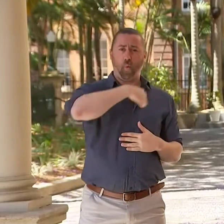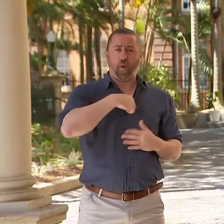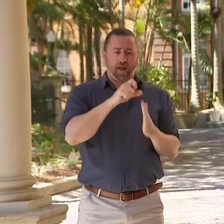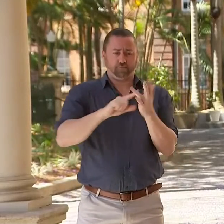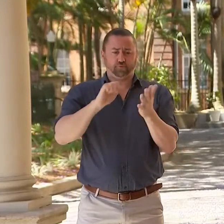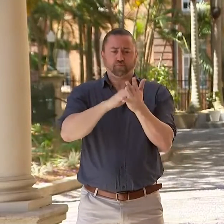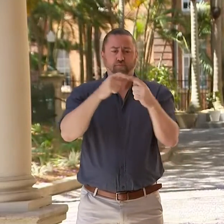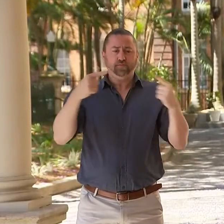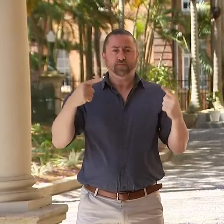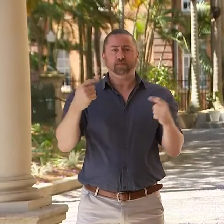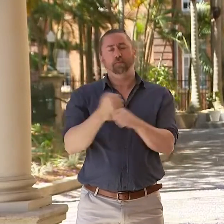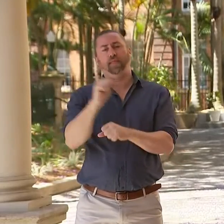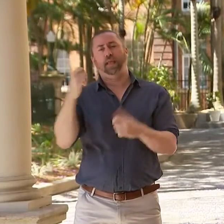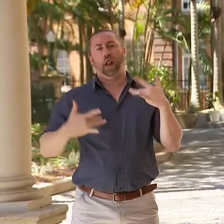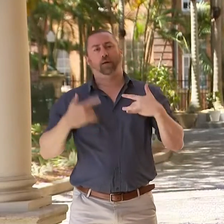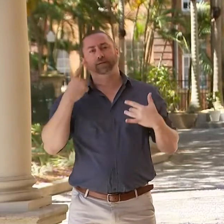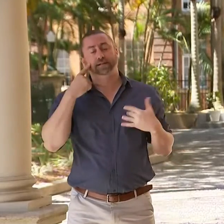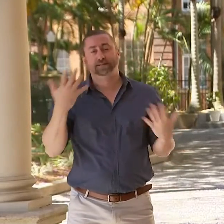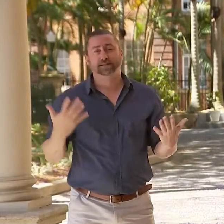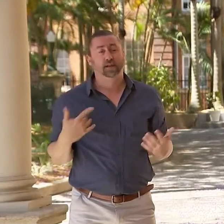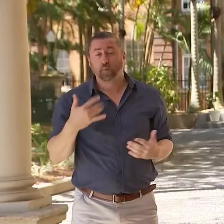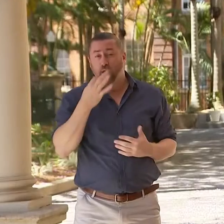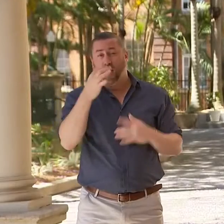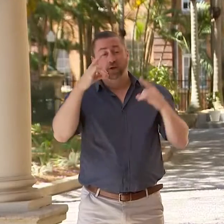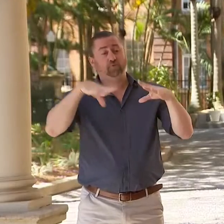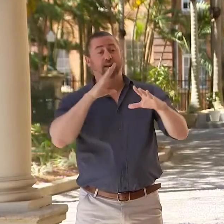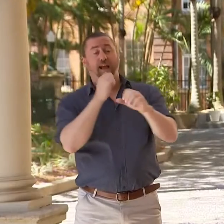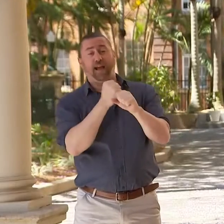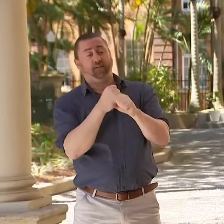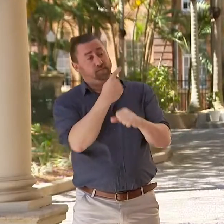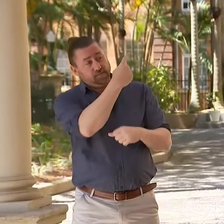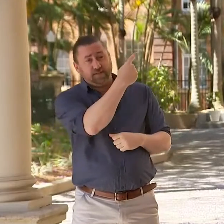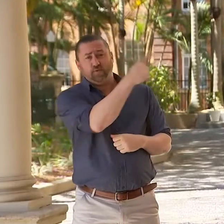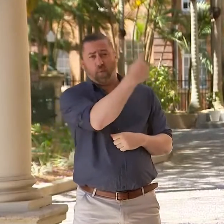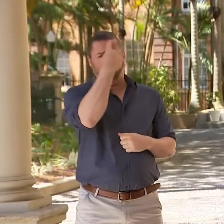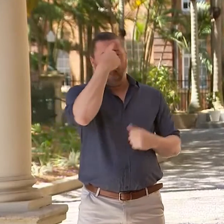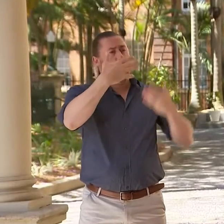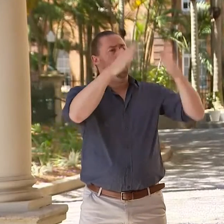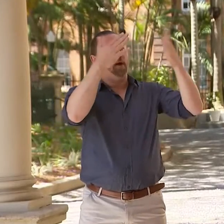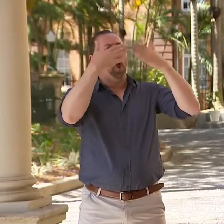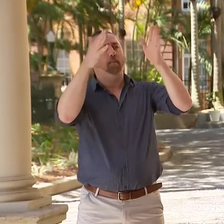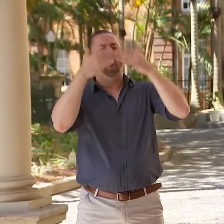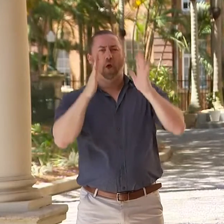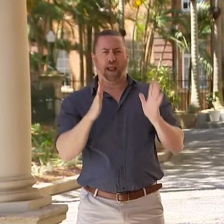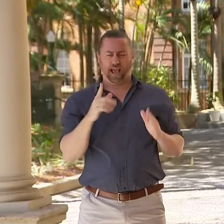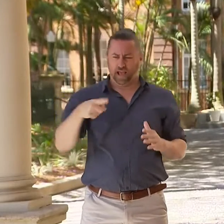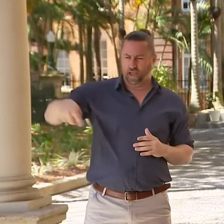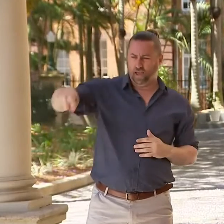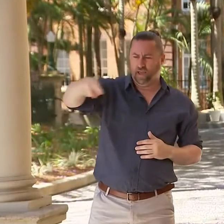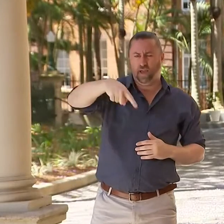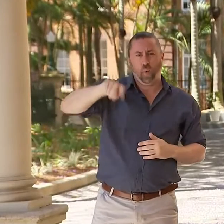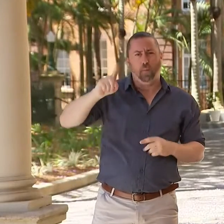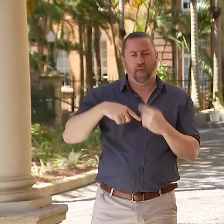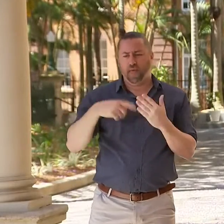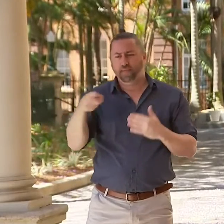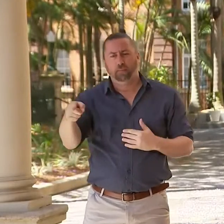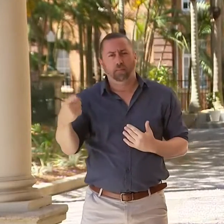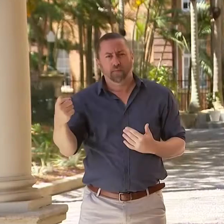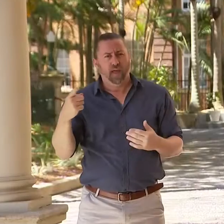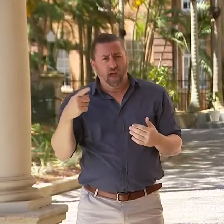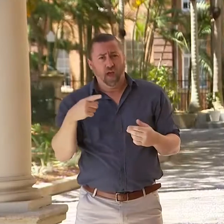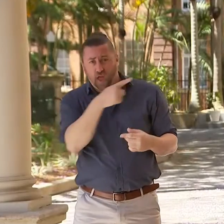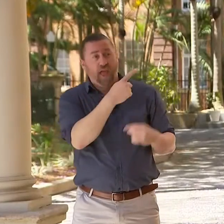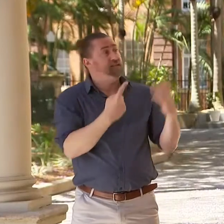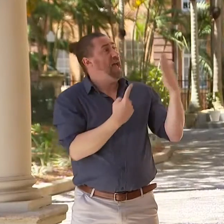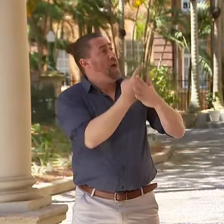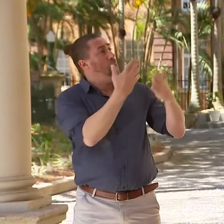really, that's all we've been asking for, is for National Cabinet to properly consider, to have that detail and to properly consider